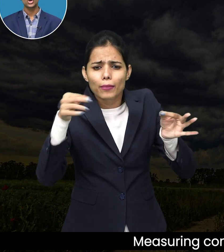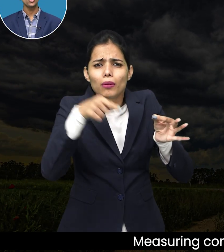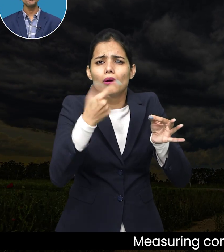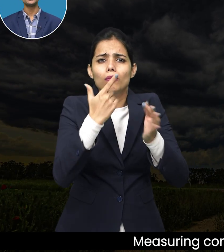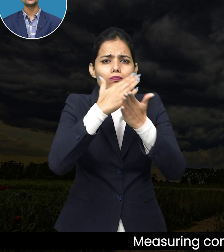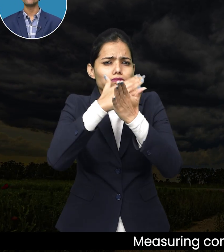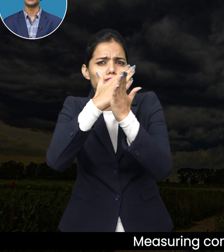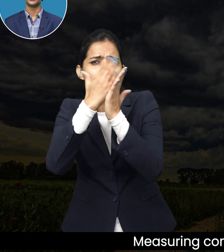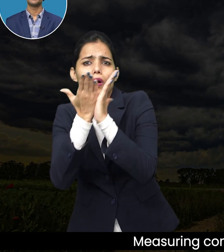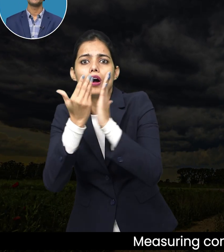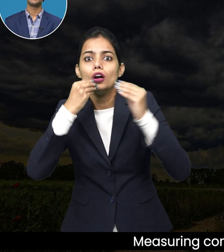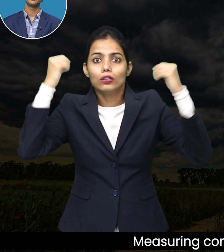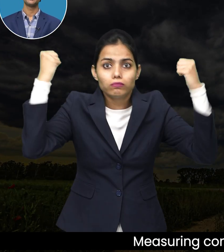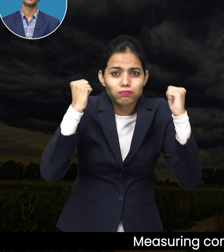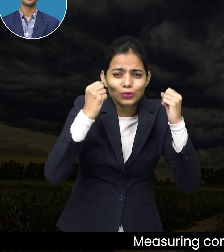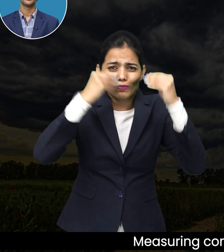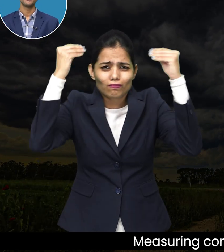Measuring components of weather.